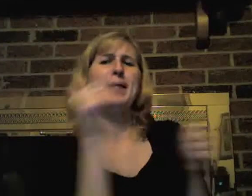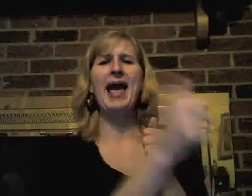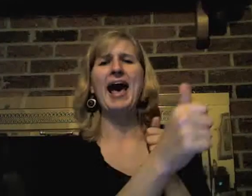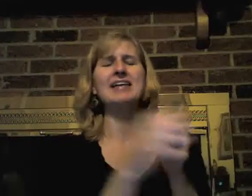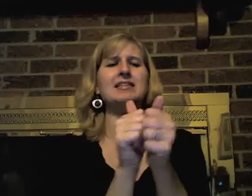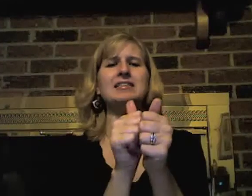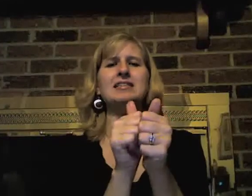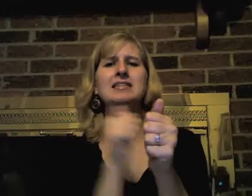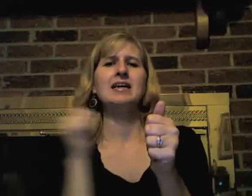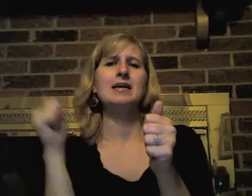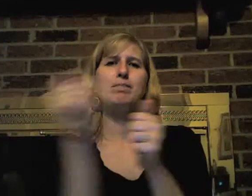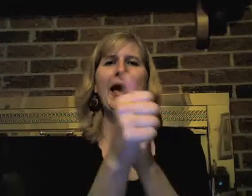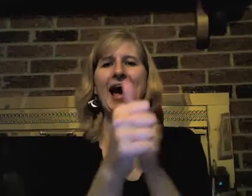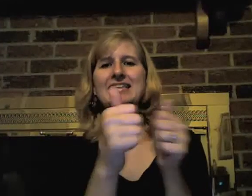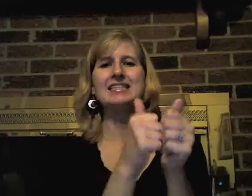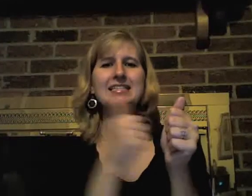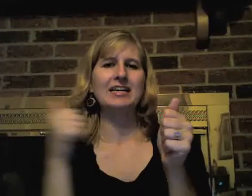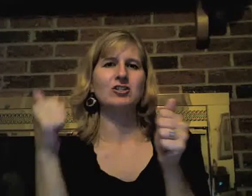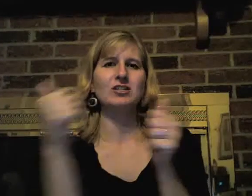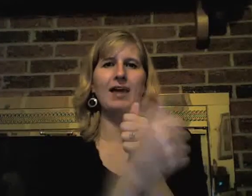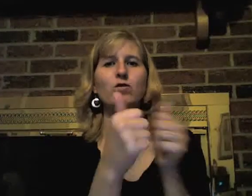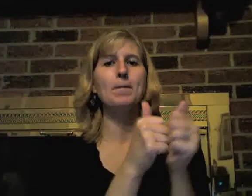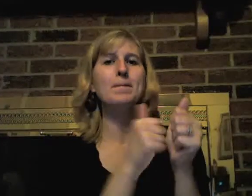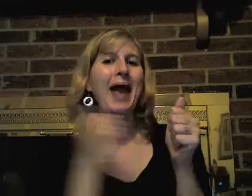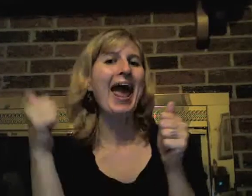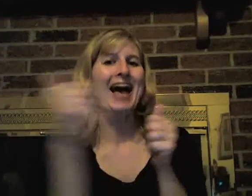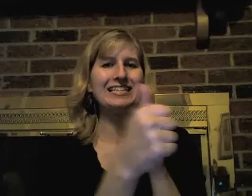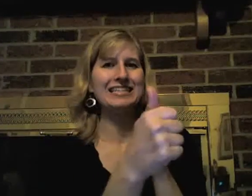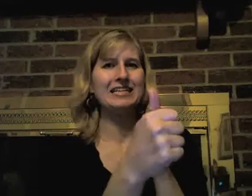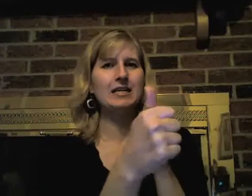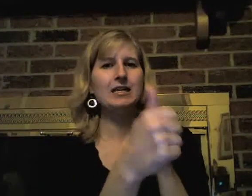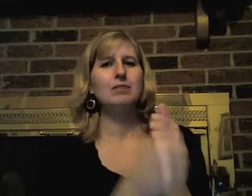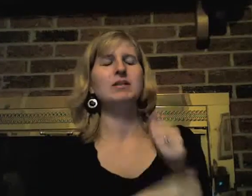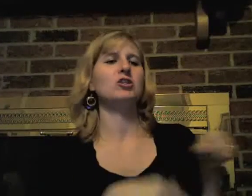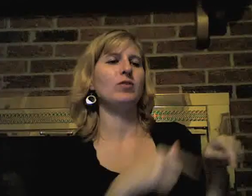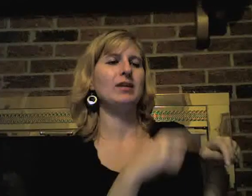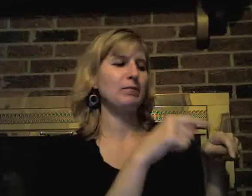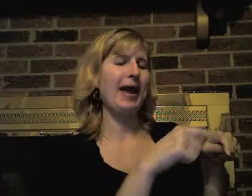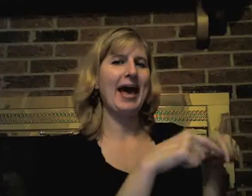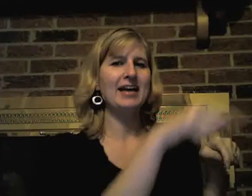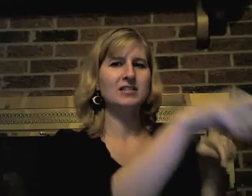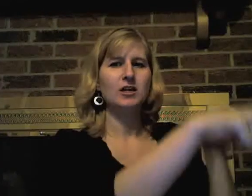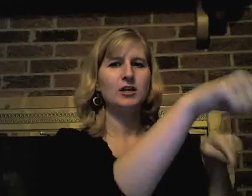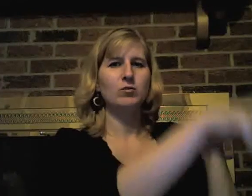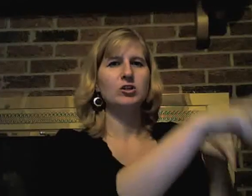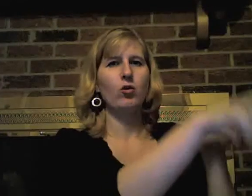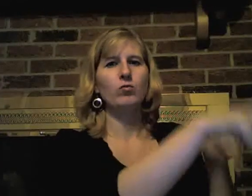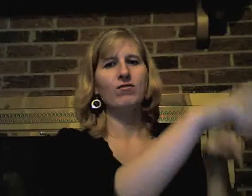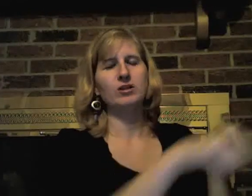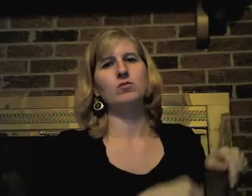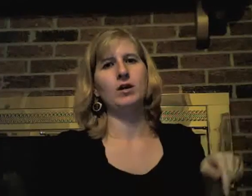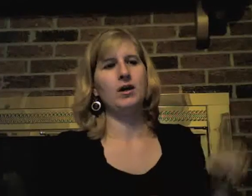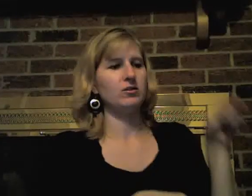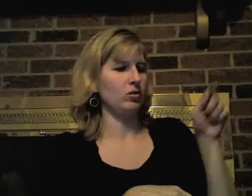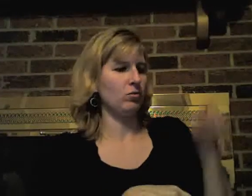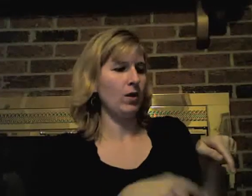this is past. This is actually signed for pass, but to show that it's past, you would show it in reference to one another. So the one you come to